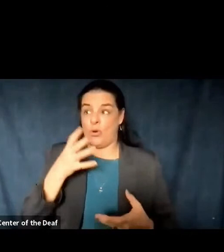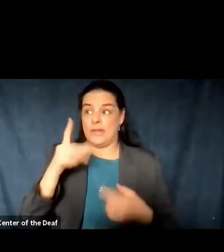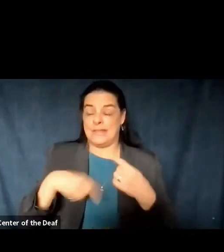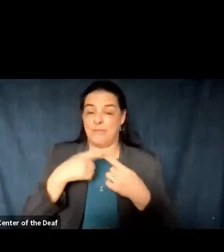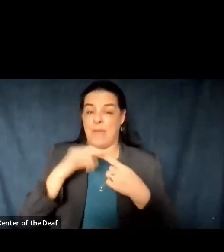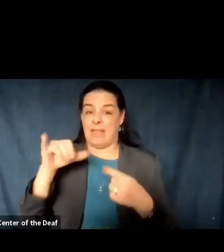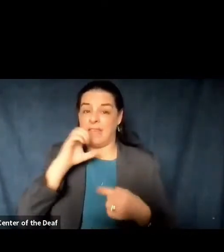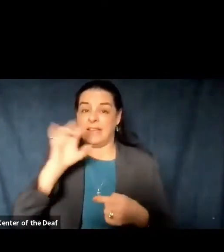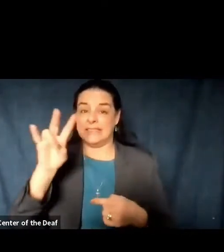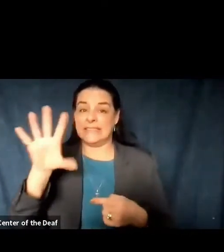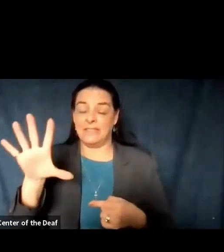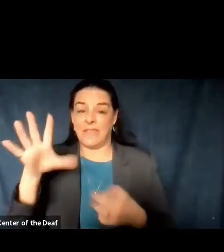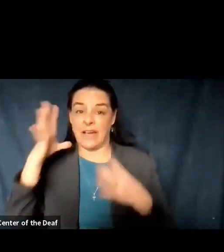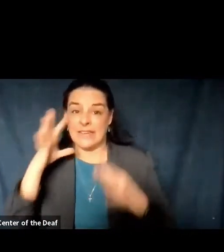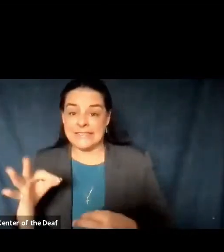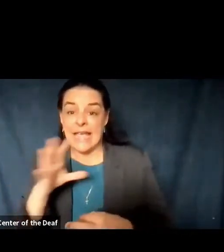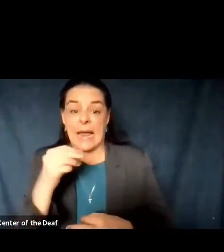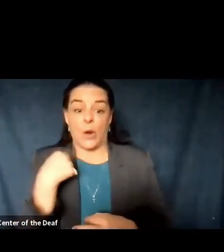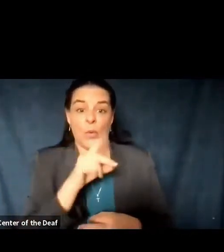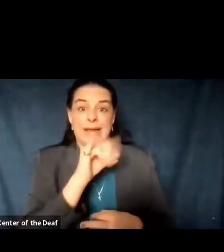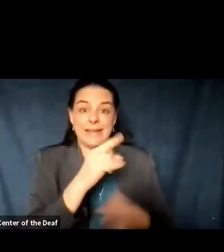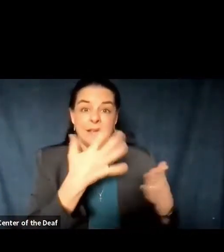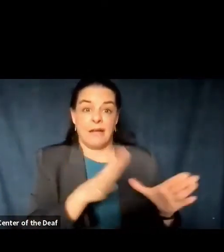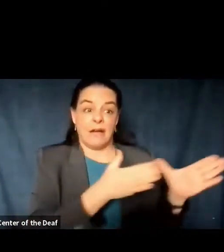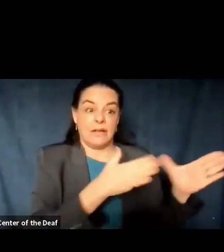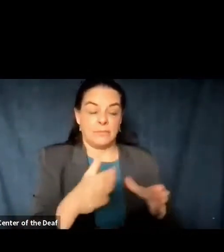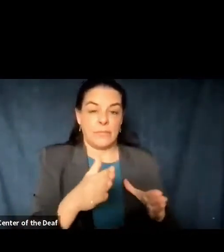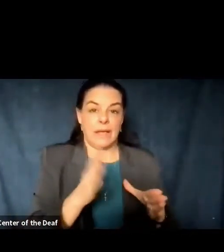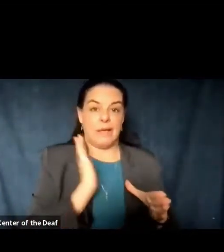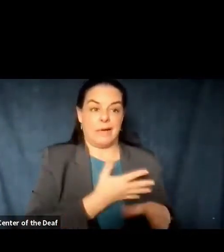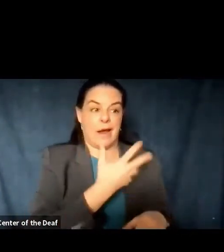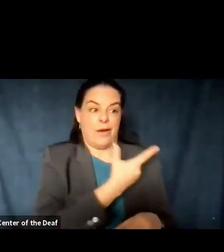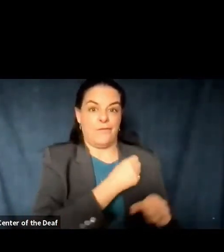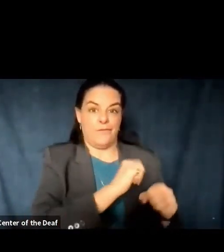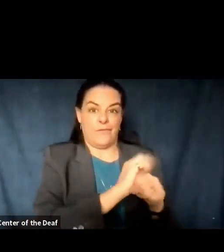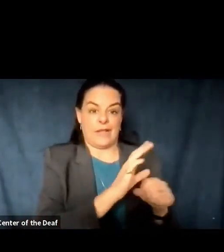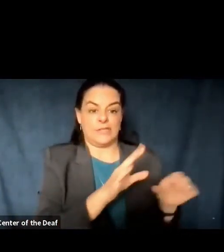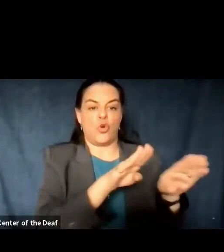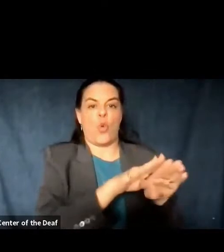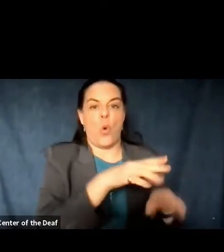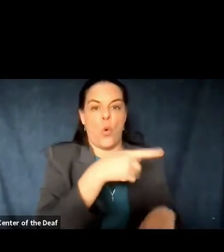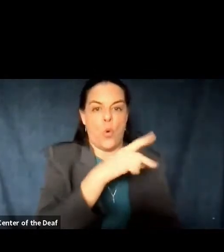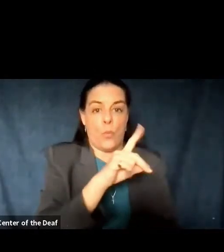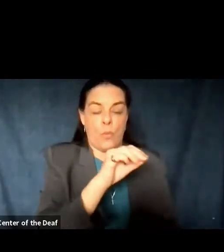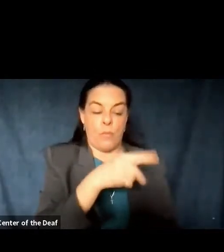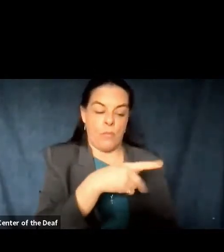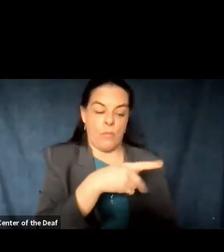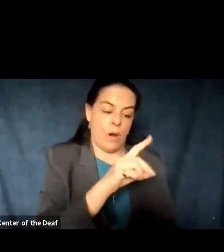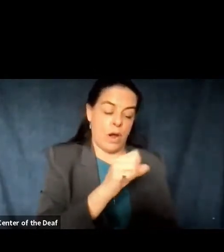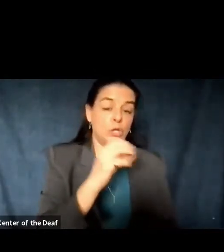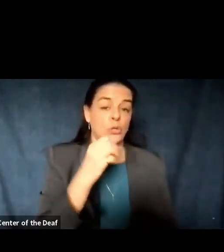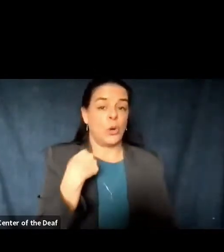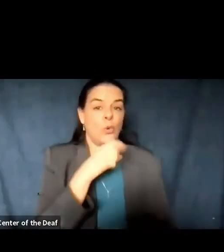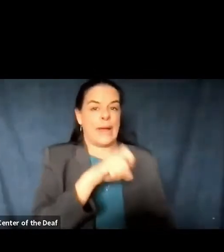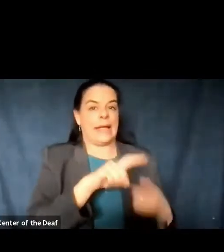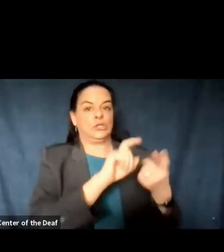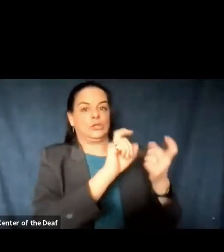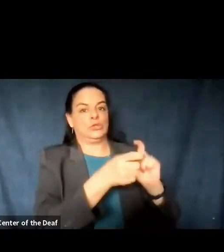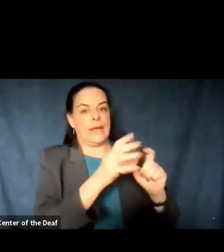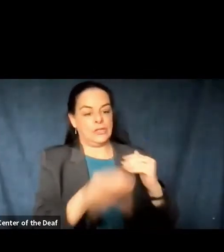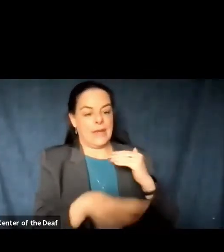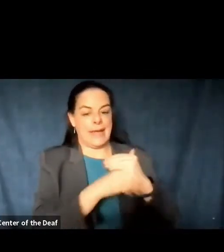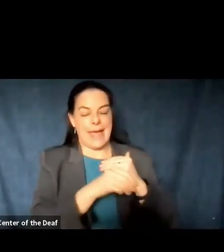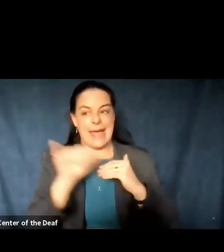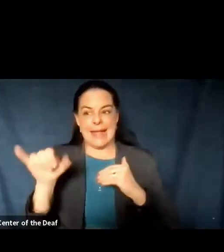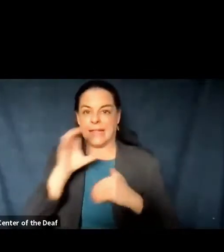had already planned our vaccine closed pods based on the allocation that we had received. And so we had to add in